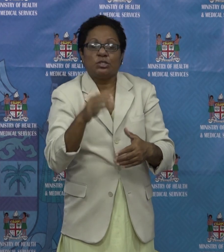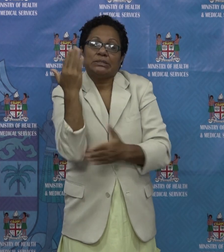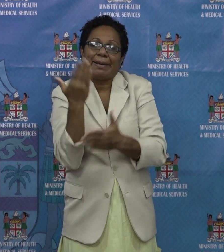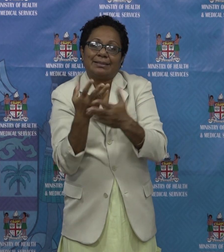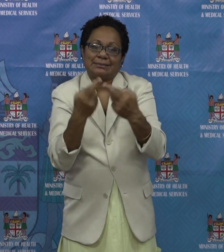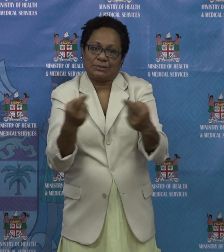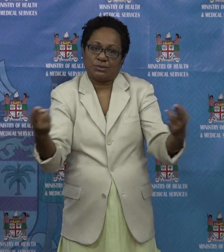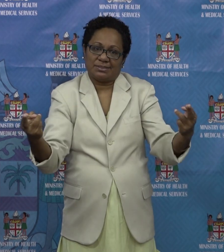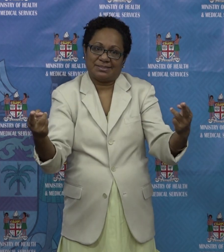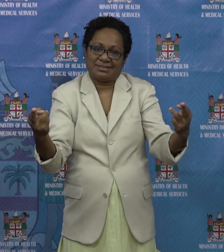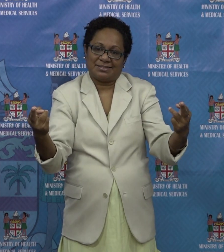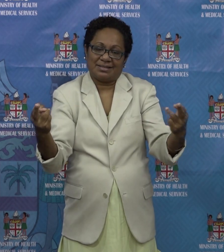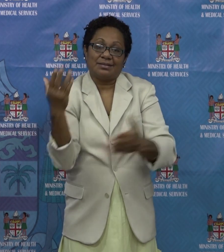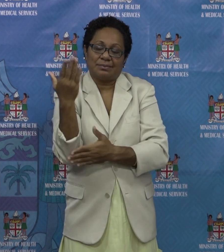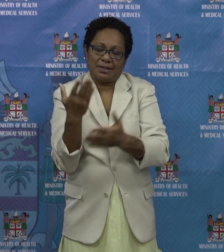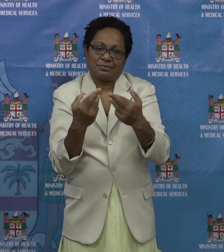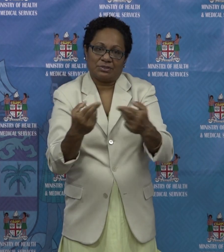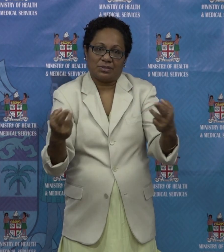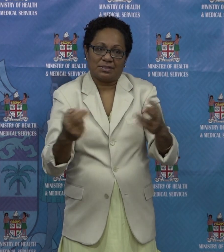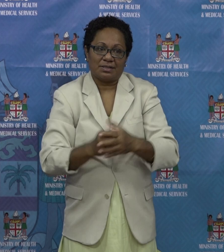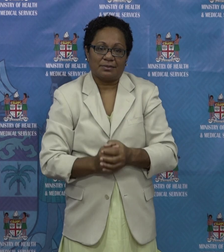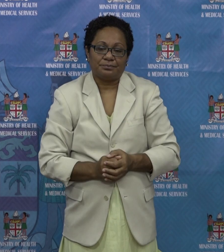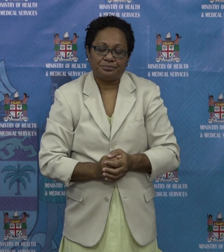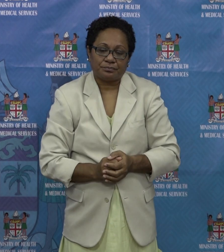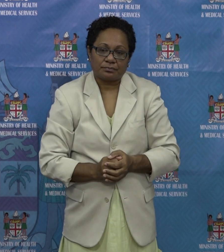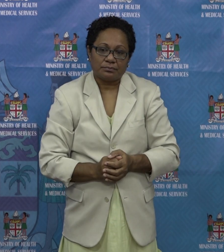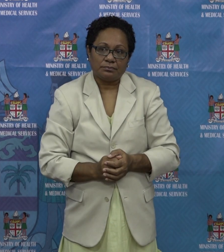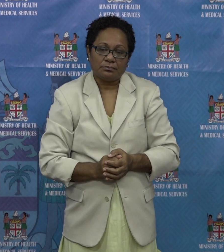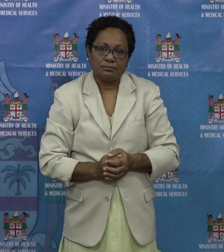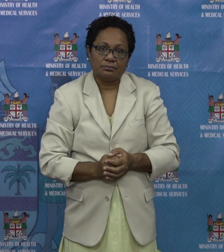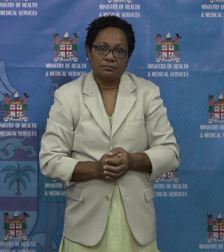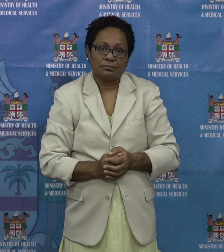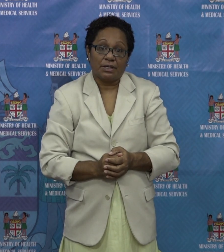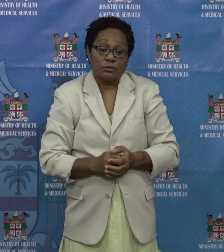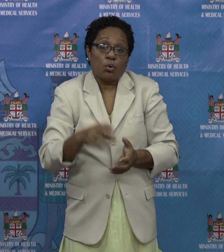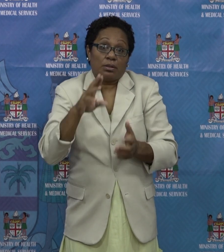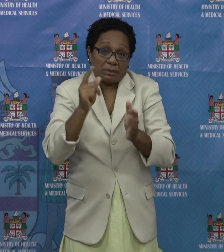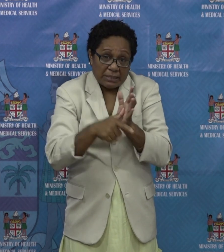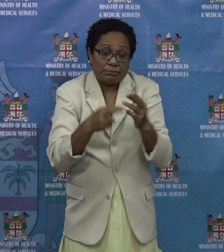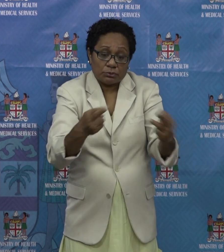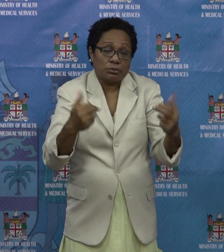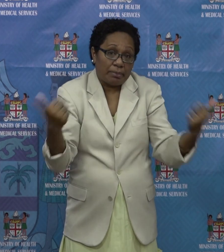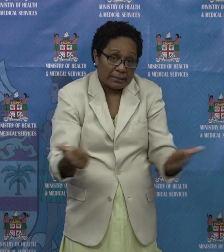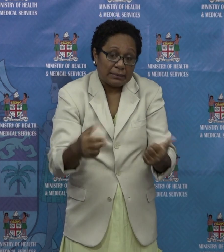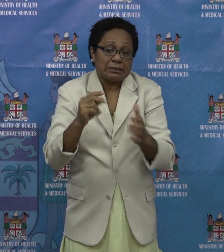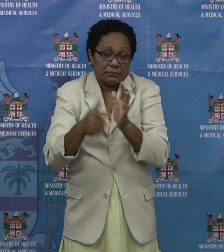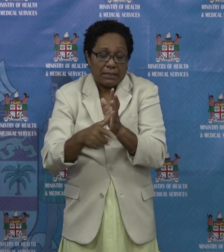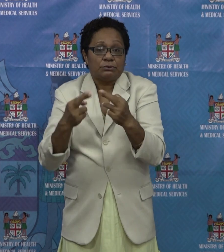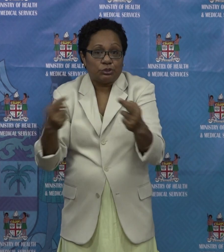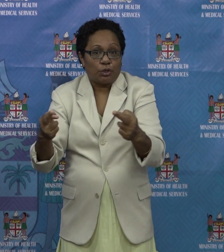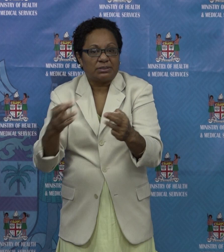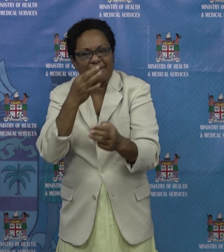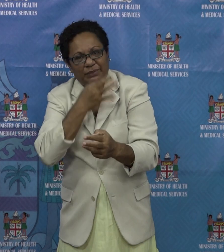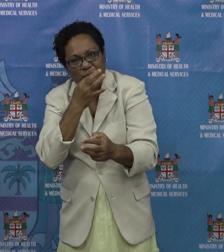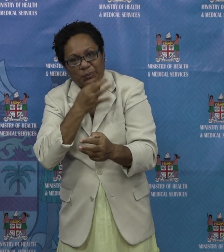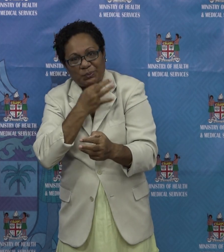And everything, because it's resource-based and our resource base has an ability to change, given the escalating cases